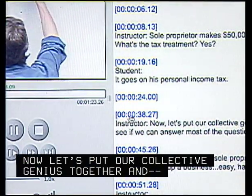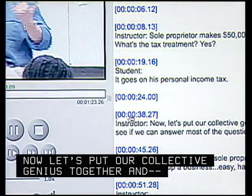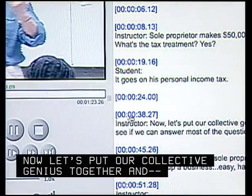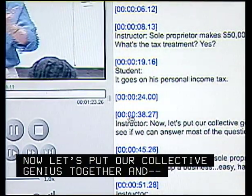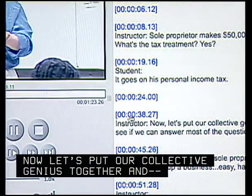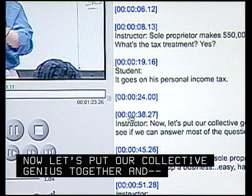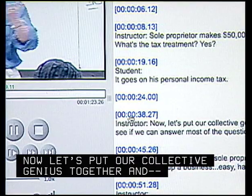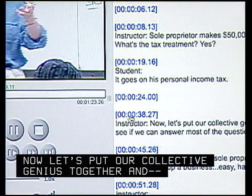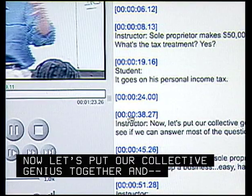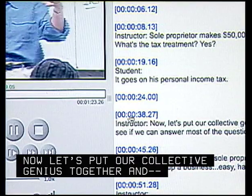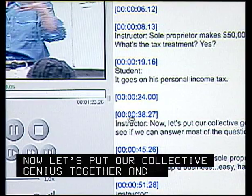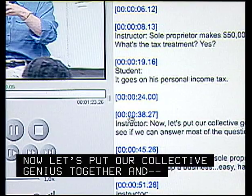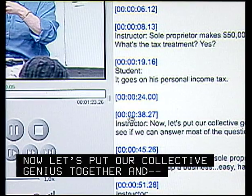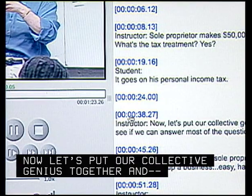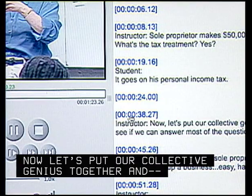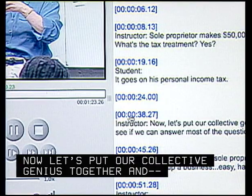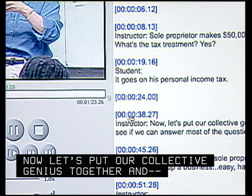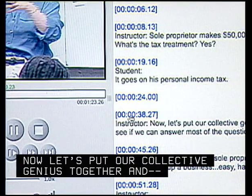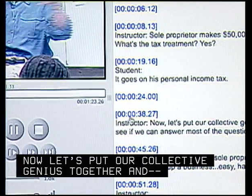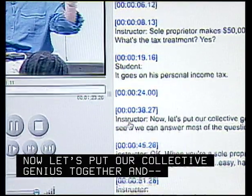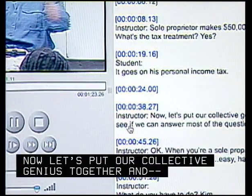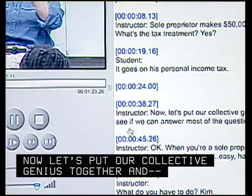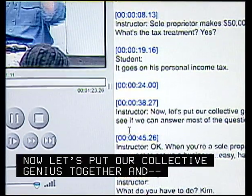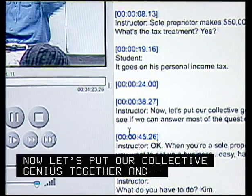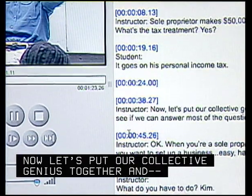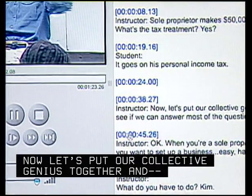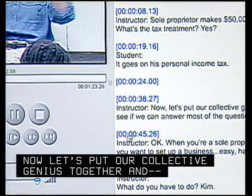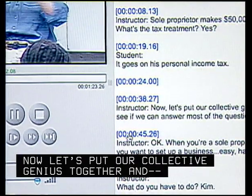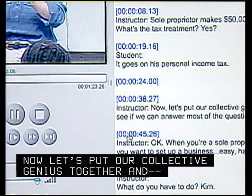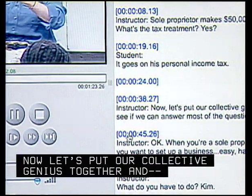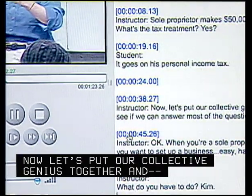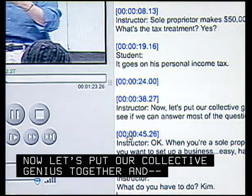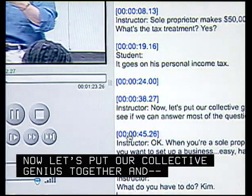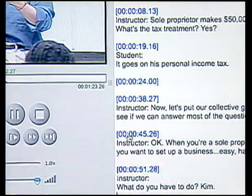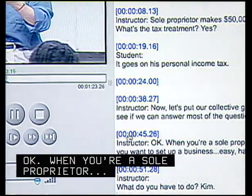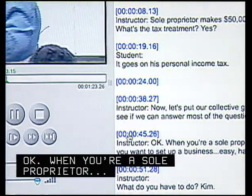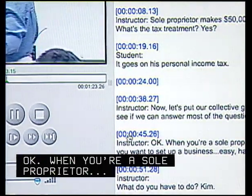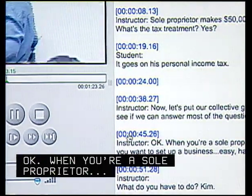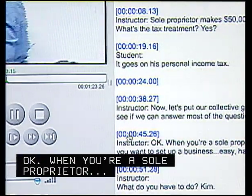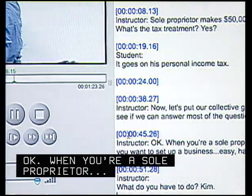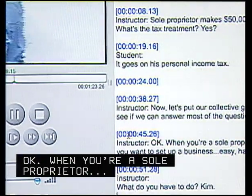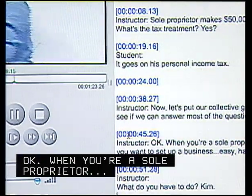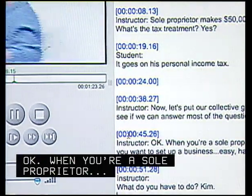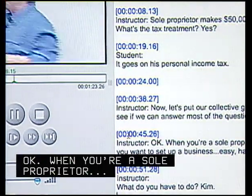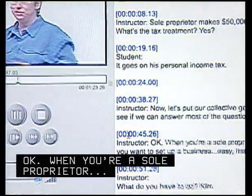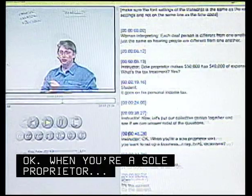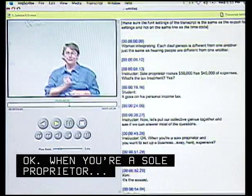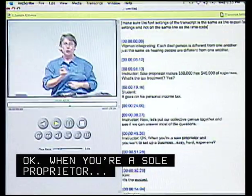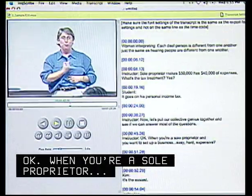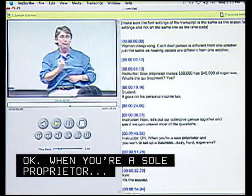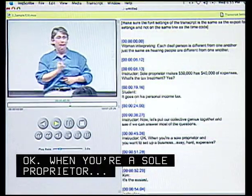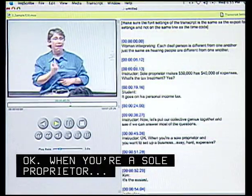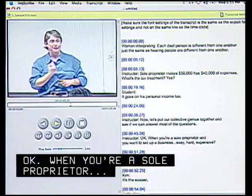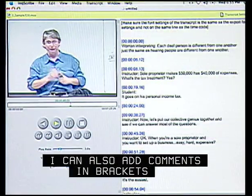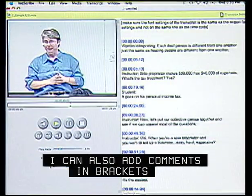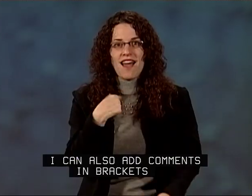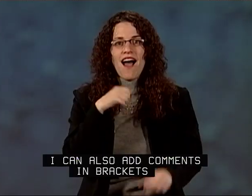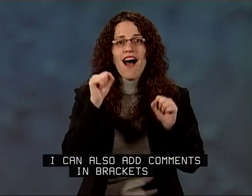Now, let's put our collective genius together and, okay, when you're a sole proprietor. I